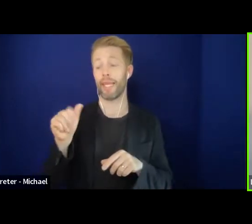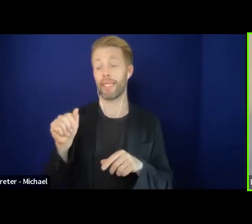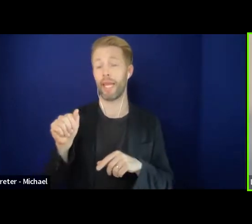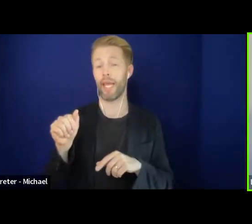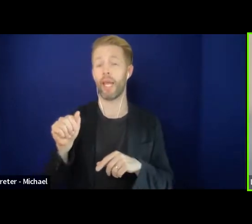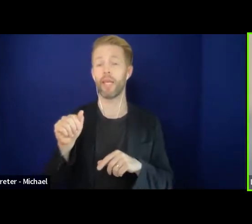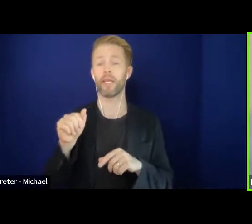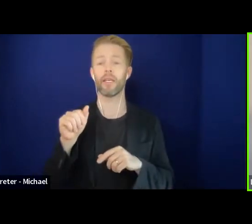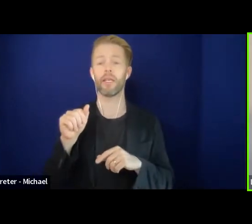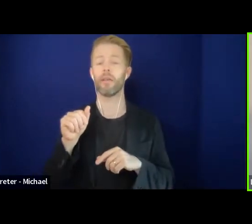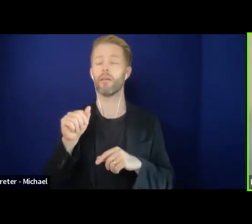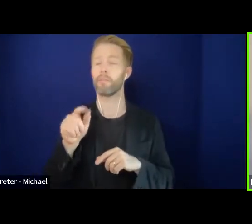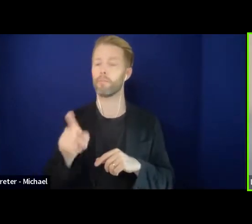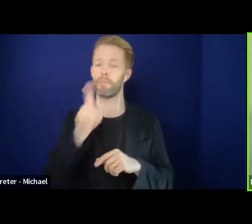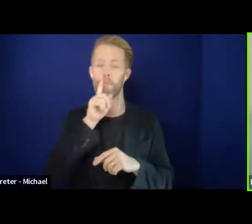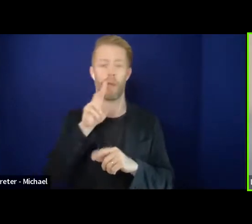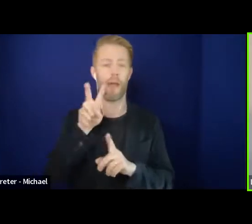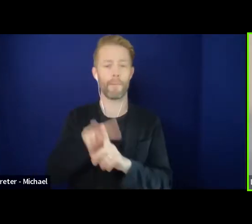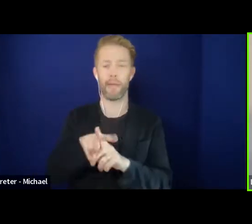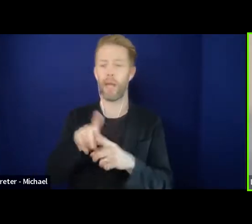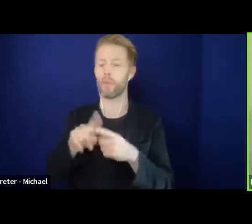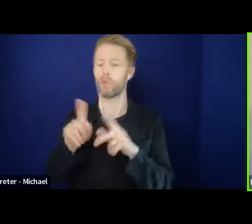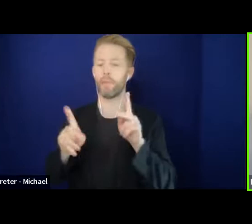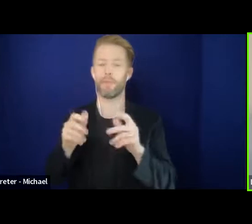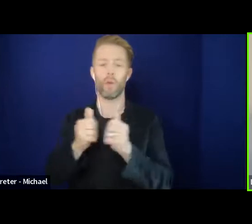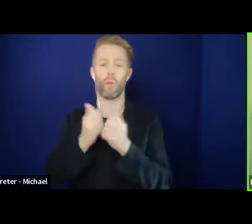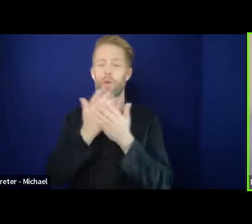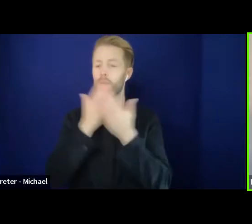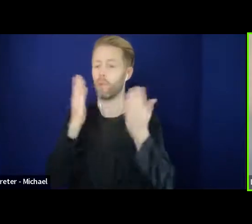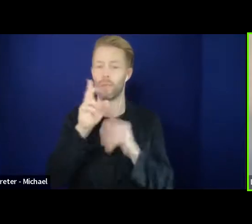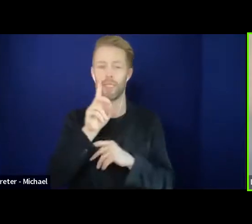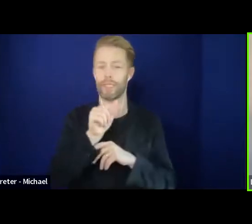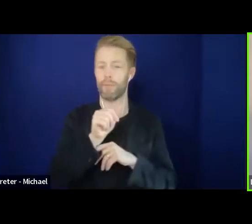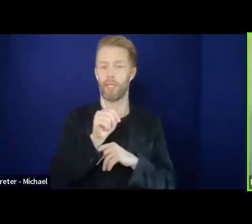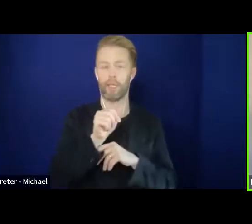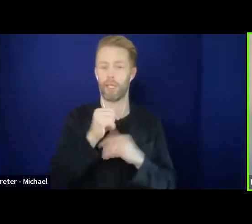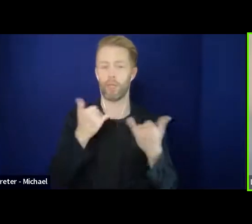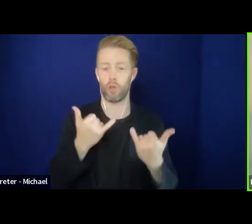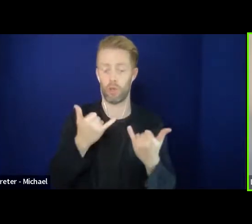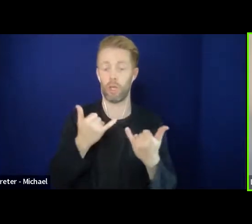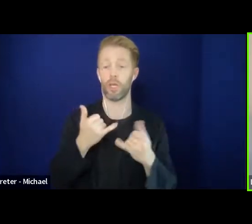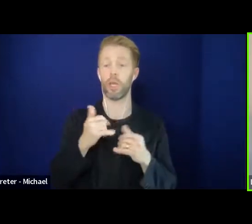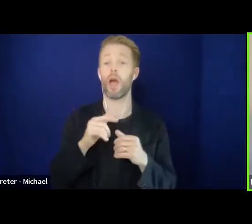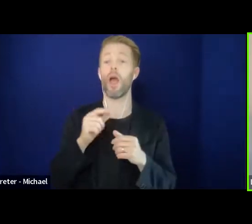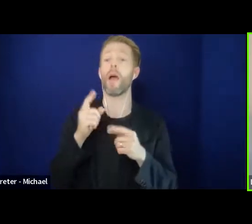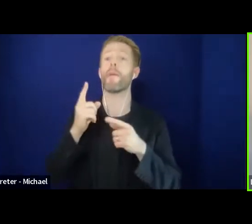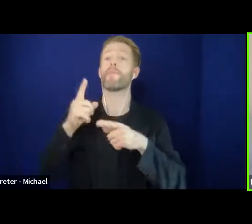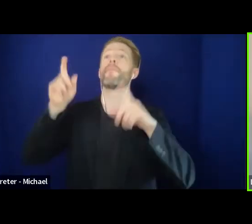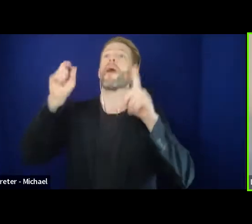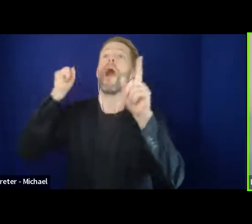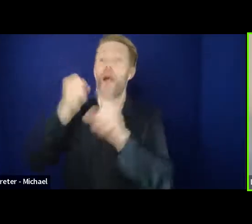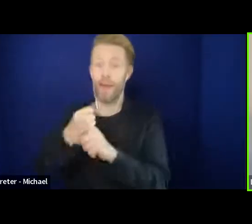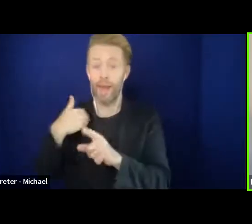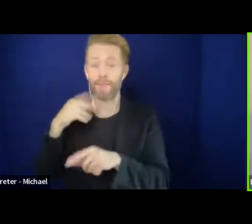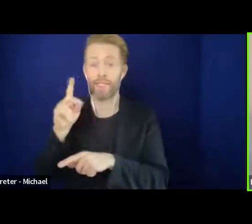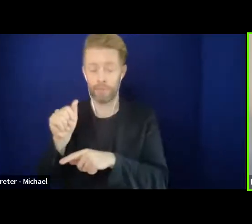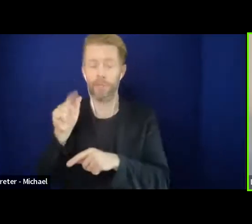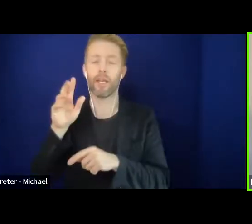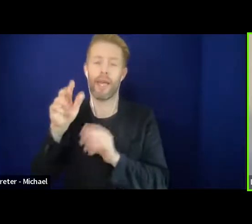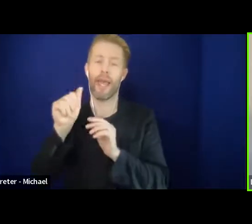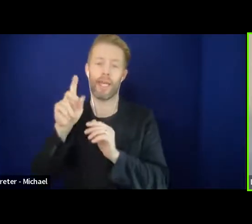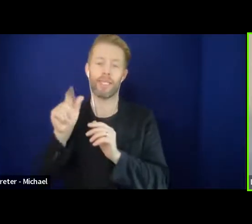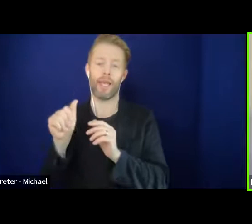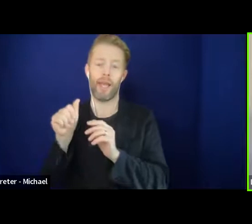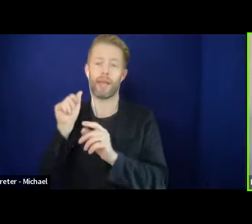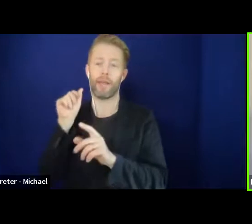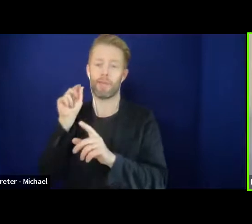to people who are not currently disabled. It only applies to workers once they have become disabled. And so, of course, that leaves a